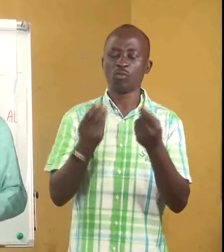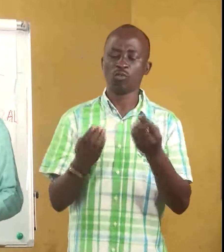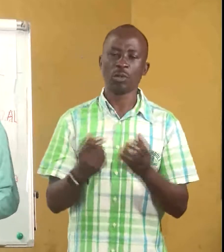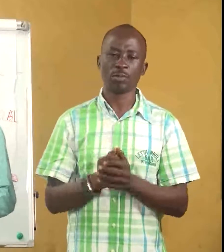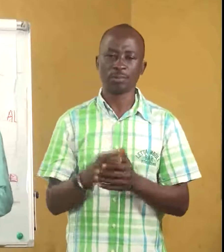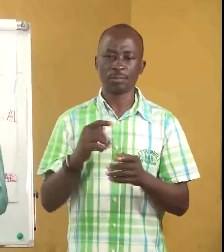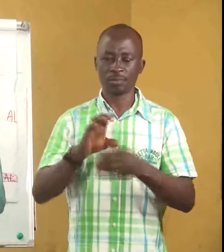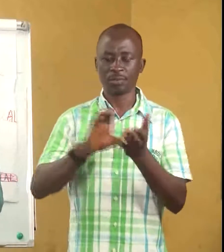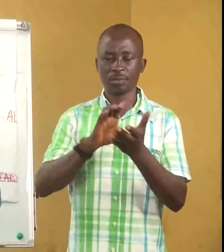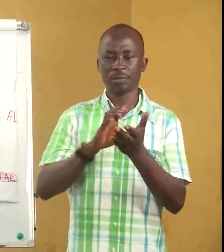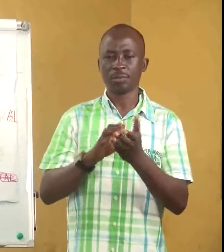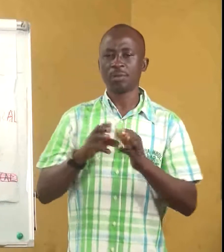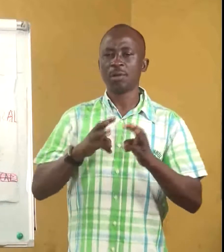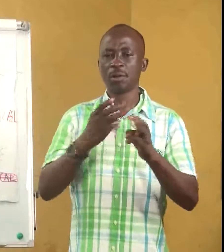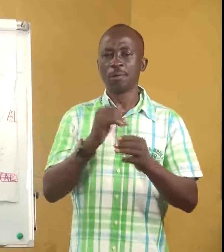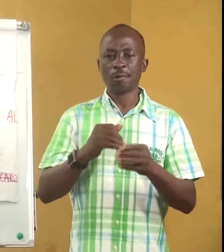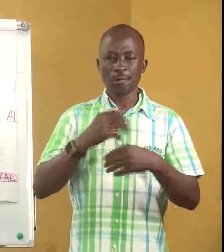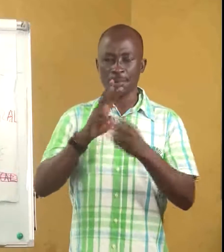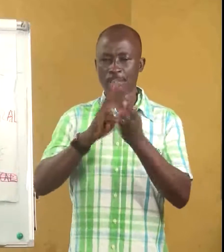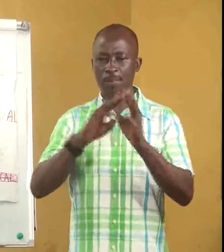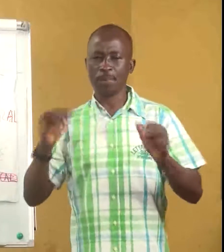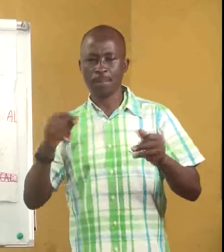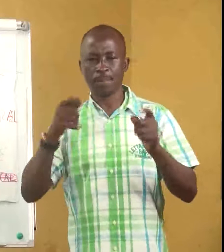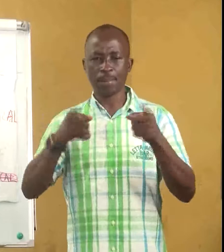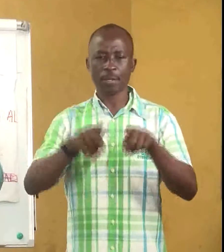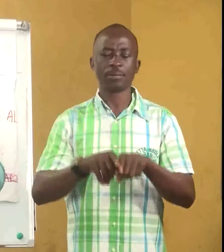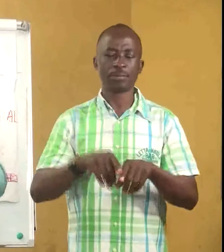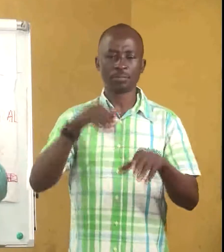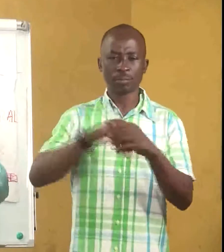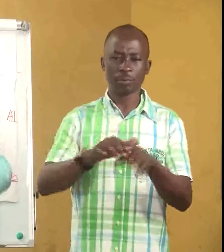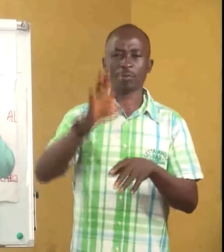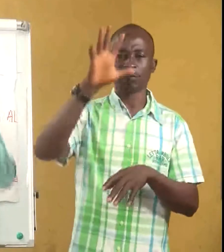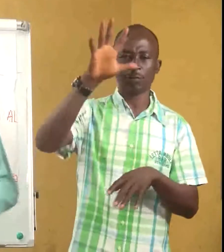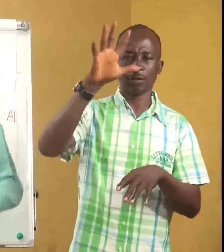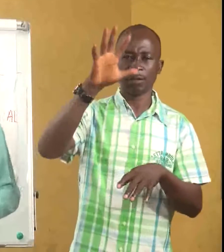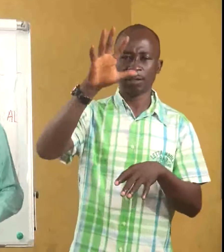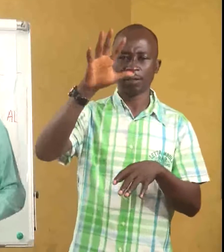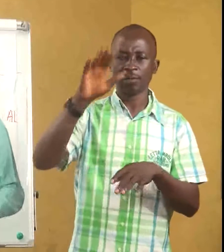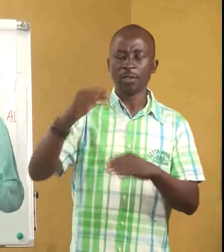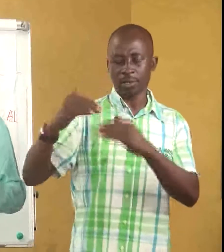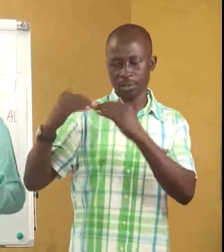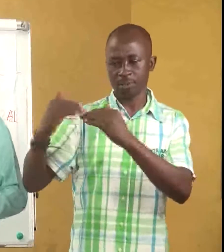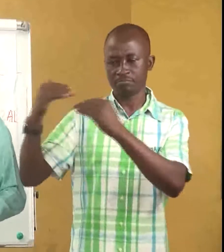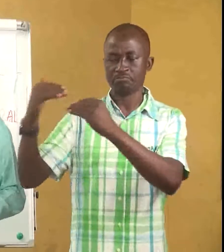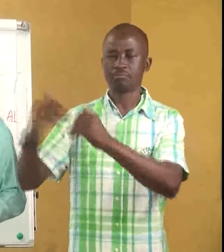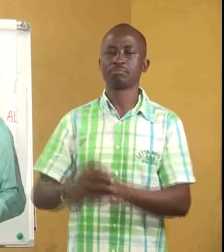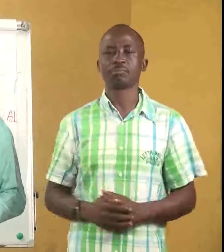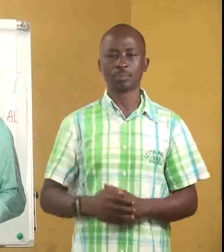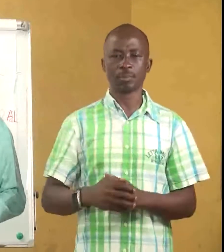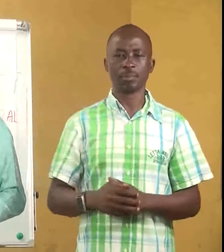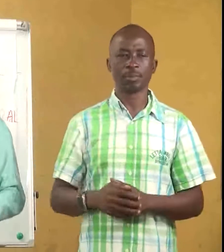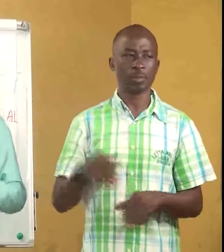The chemical process of weathering can take place in 5 steps or in 5